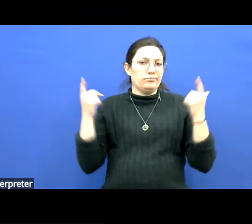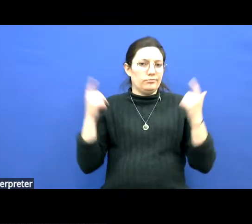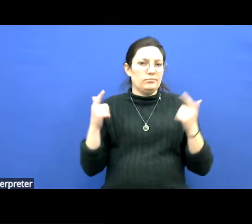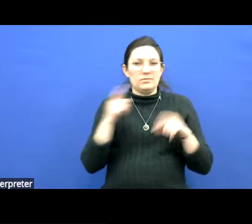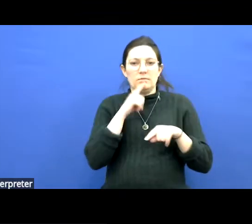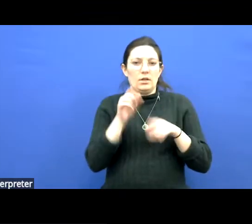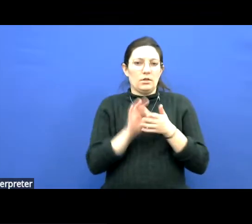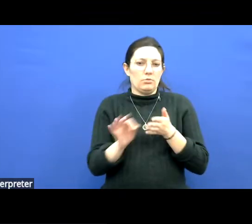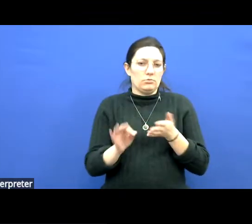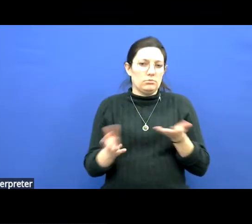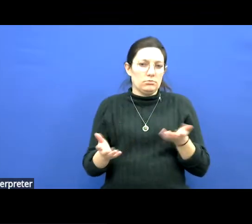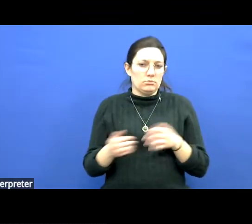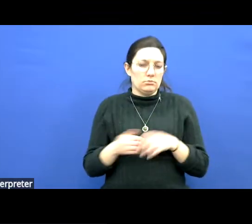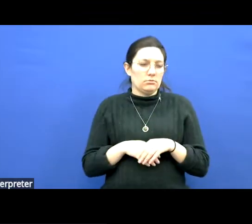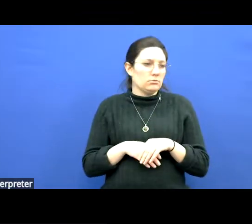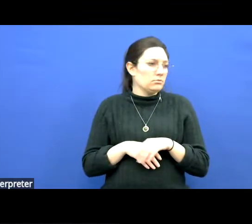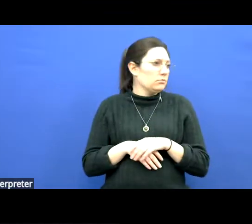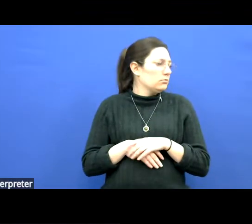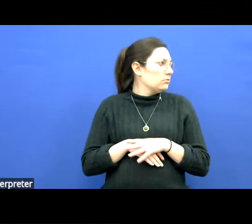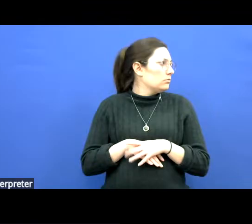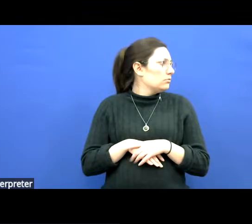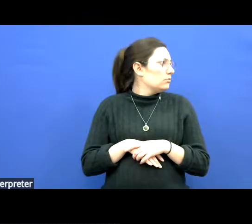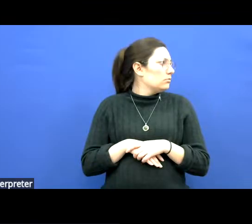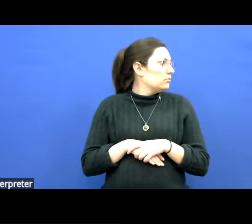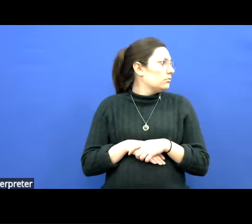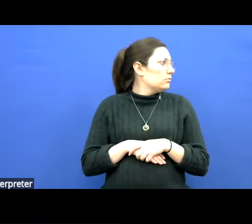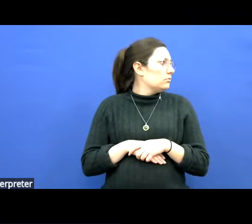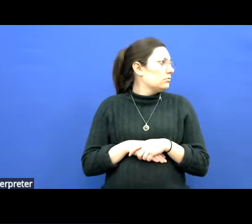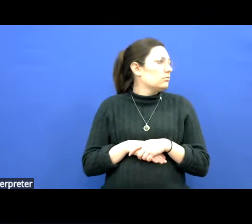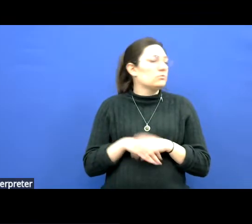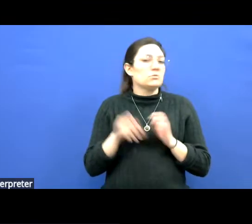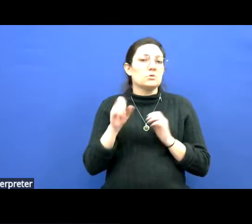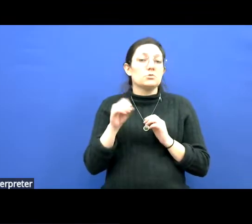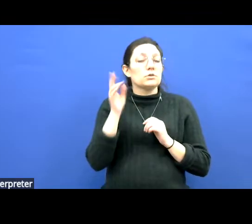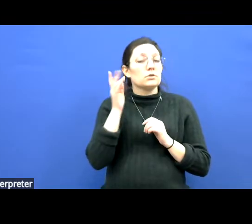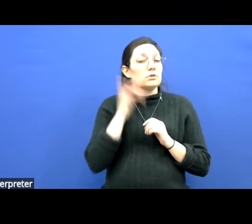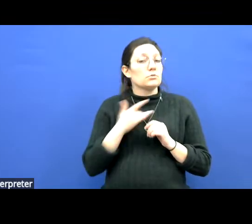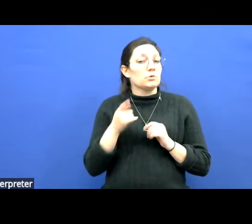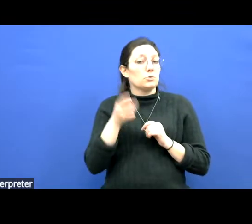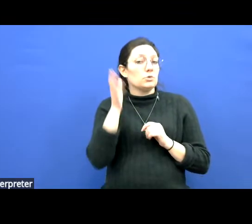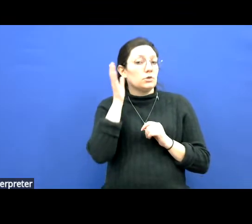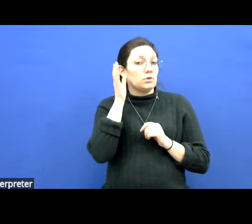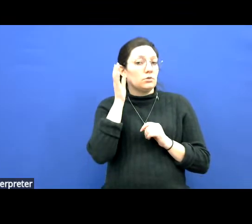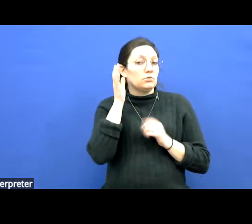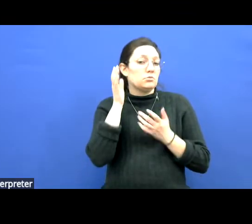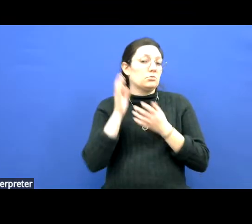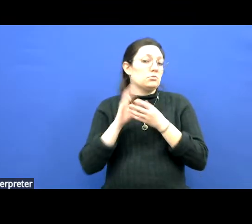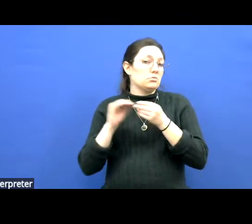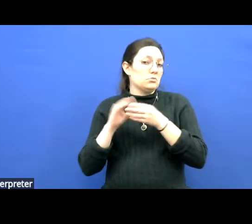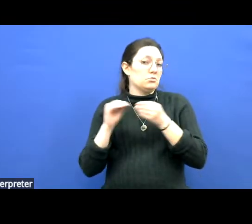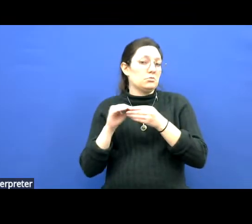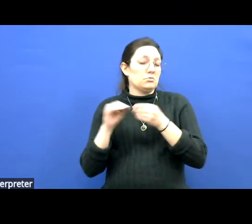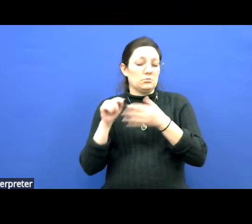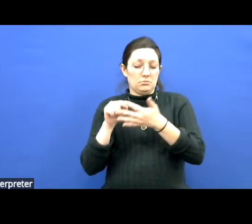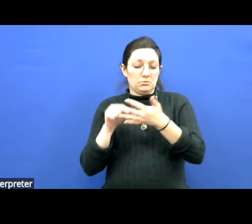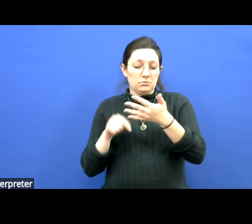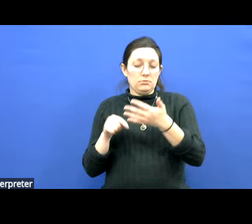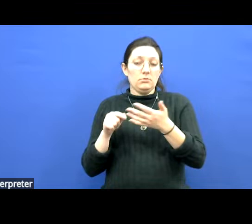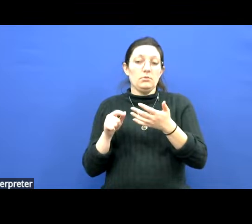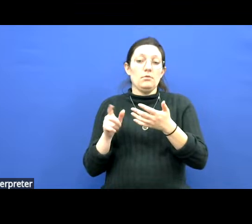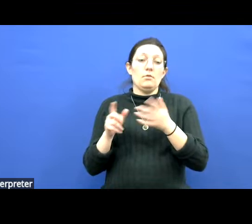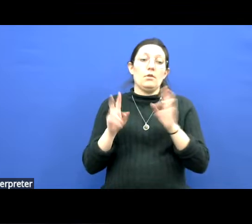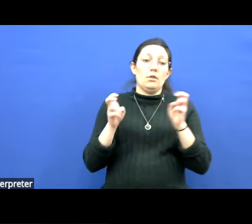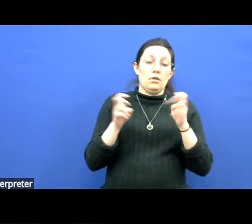so when you hear us talk about, you typically hear that the first primary distinction is contributing and